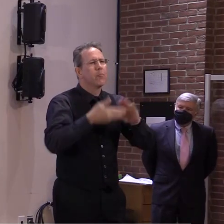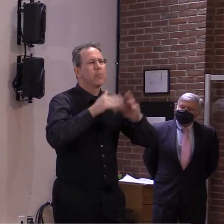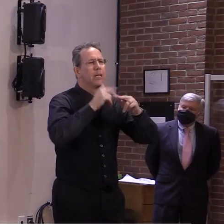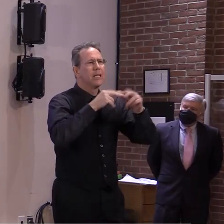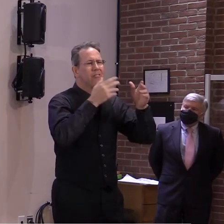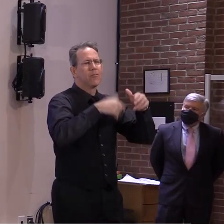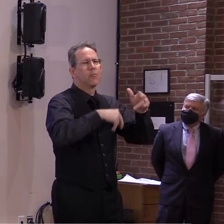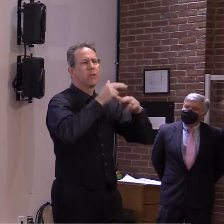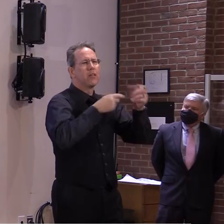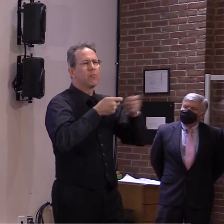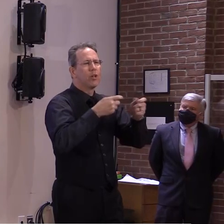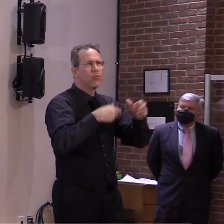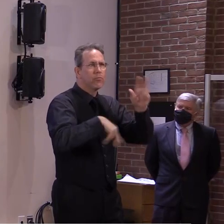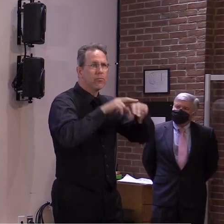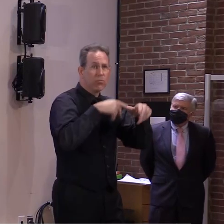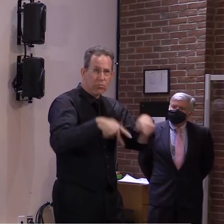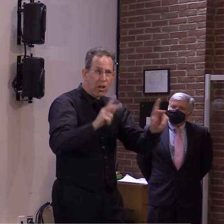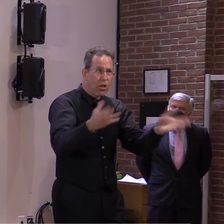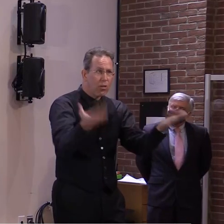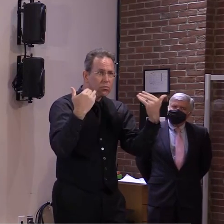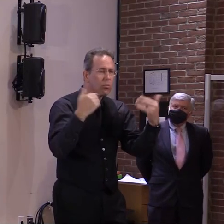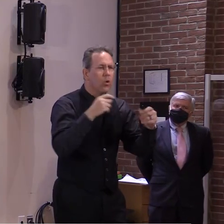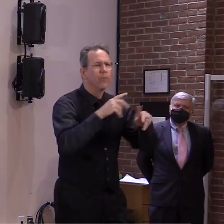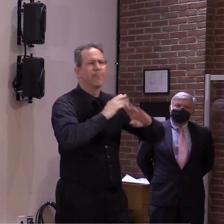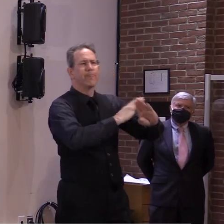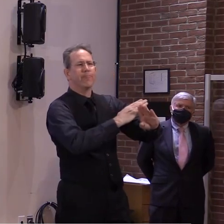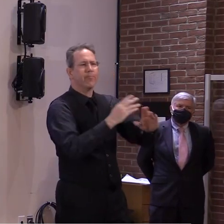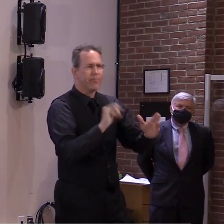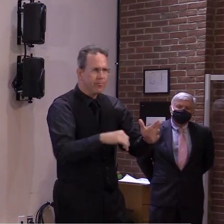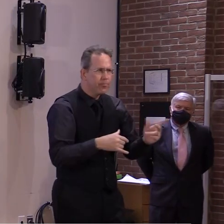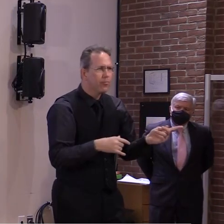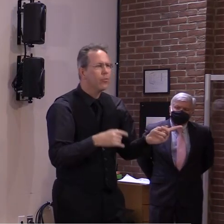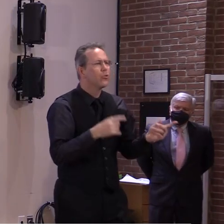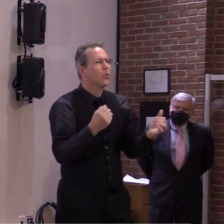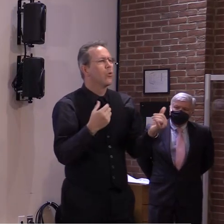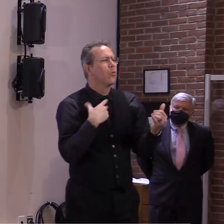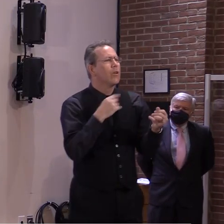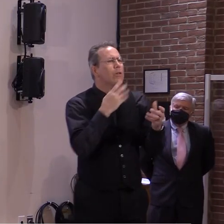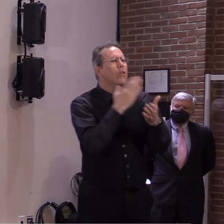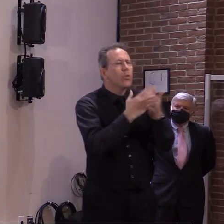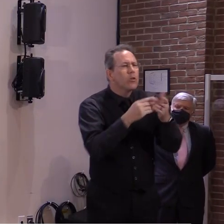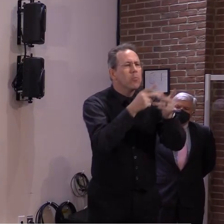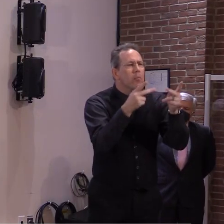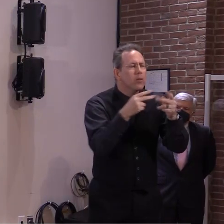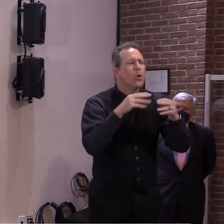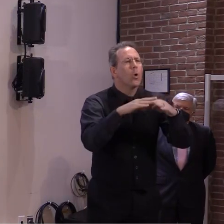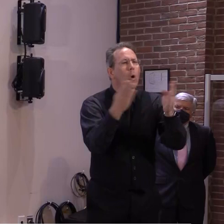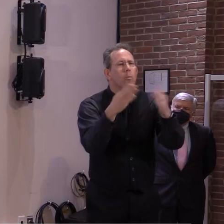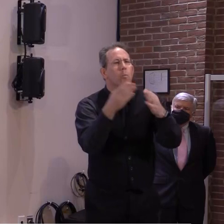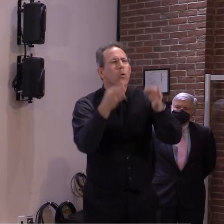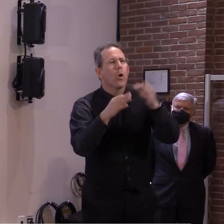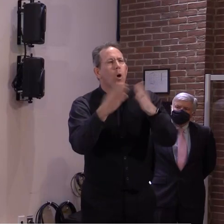one yet, but they are working towards reopening some of their courthouses in order to do so.